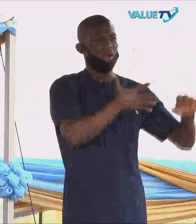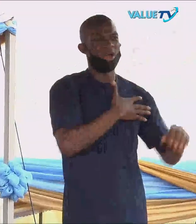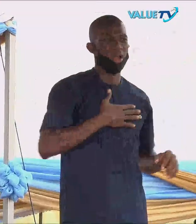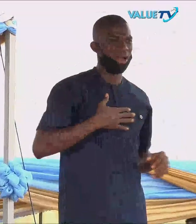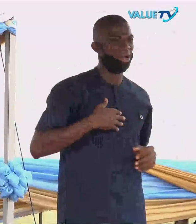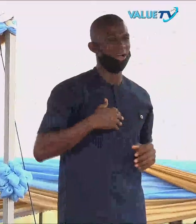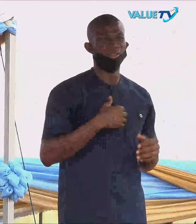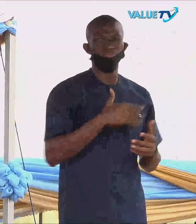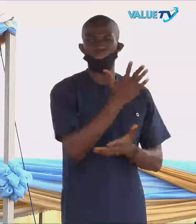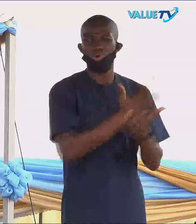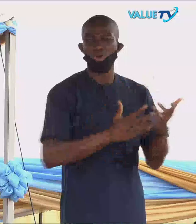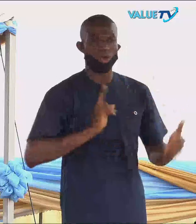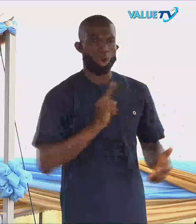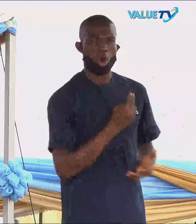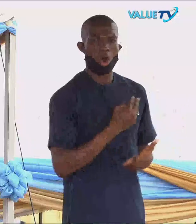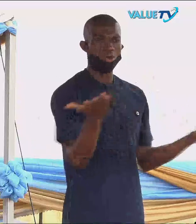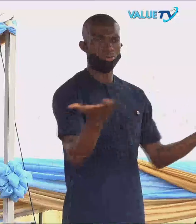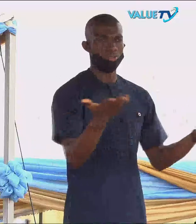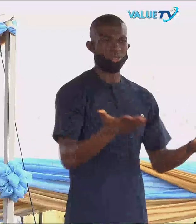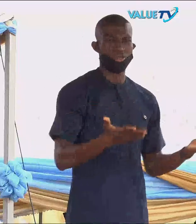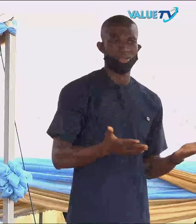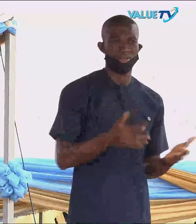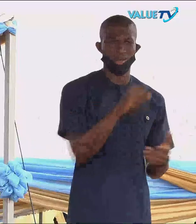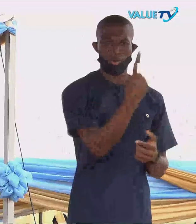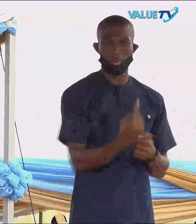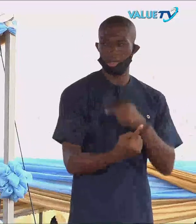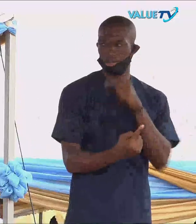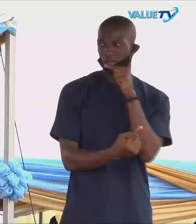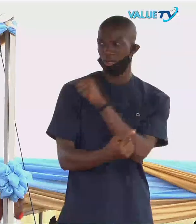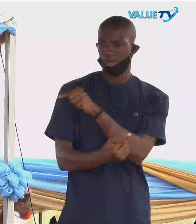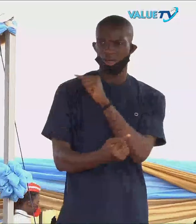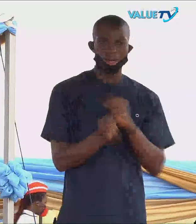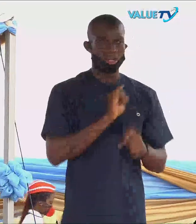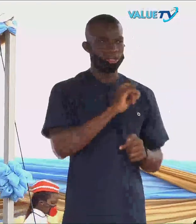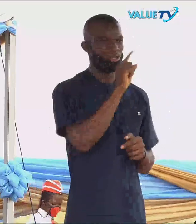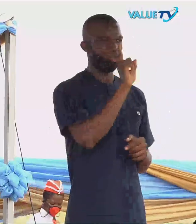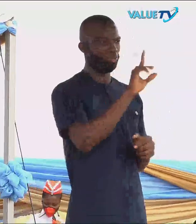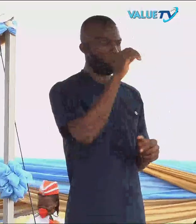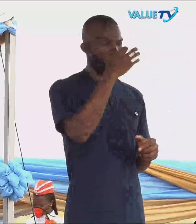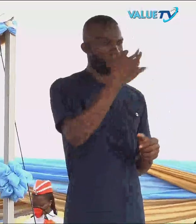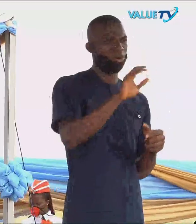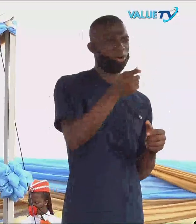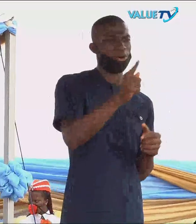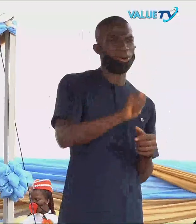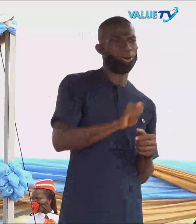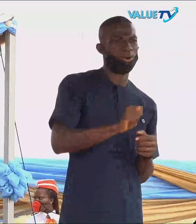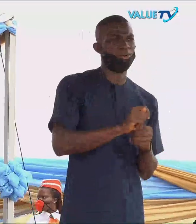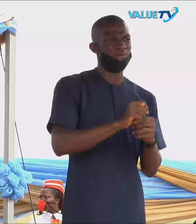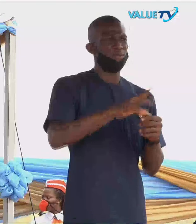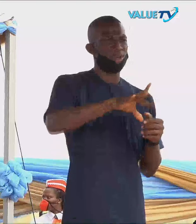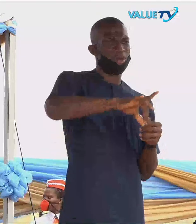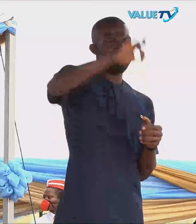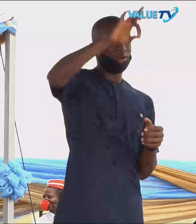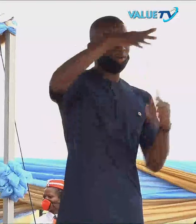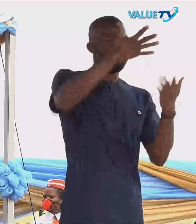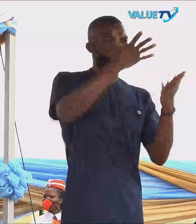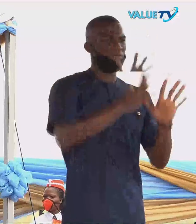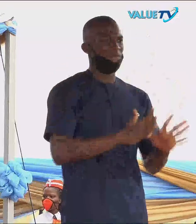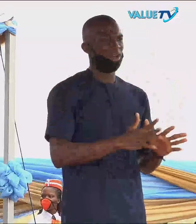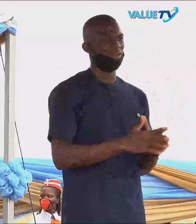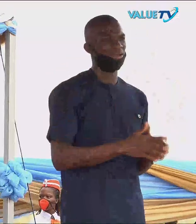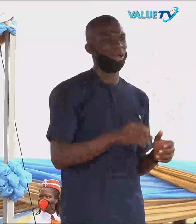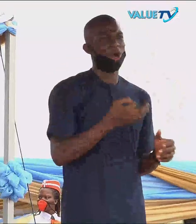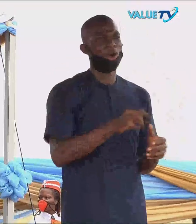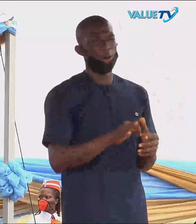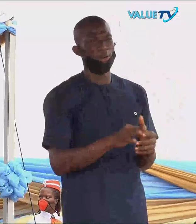us, particularly myself, we are one of the pioneers of commissioning of chaplaincy in the Nigerian Air